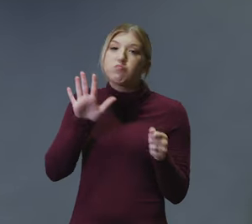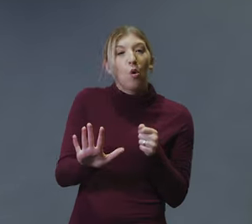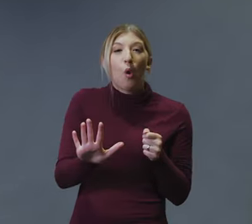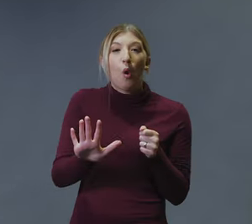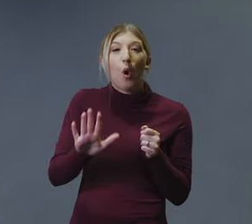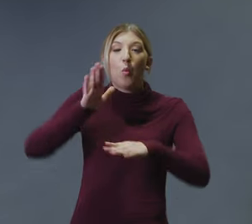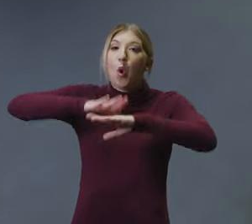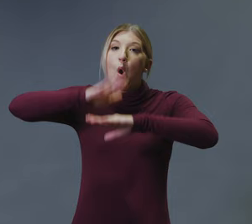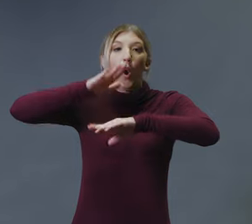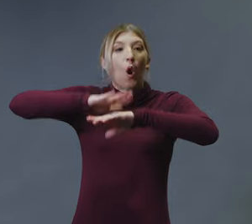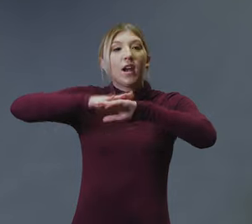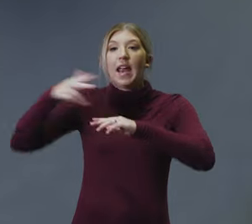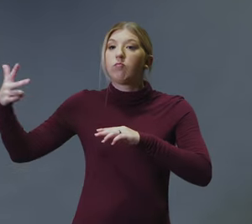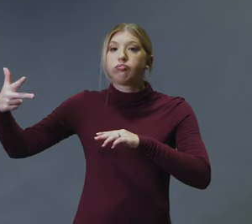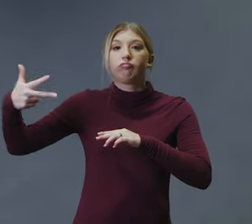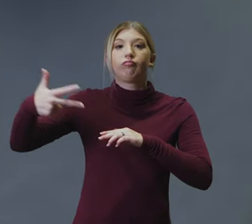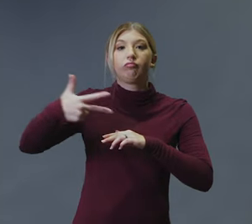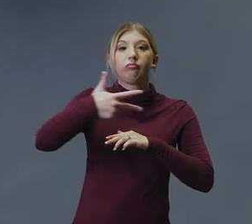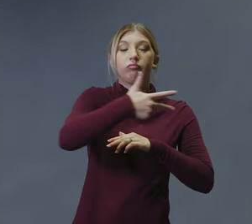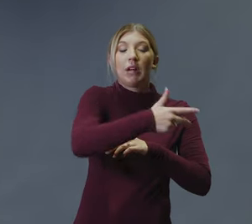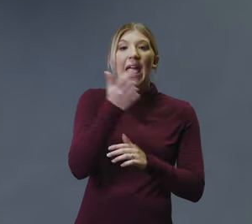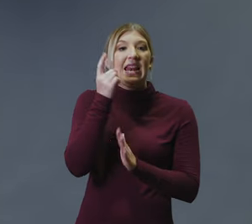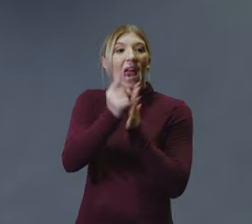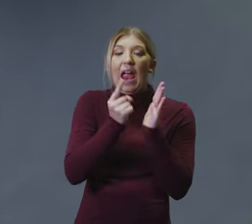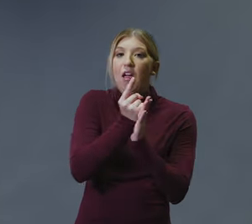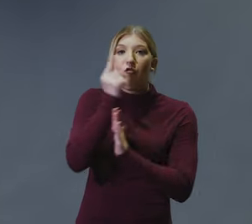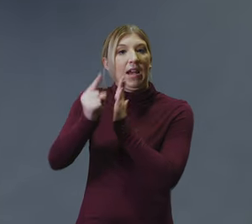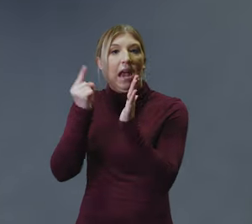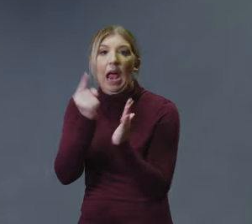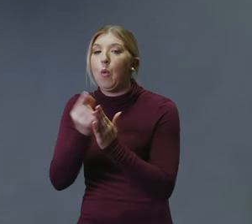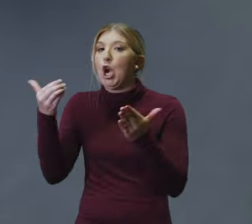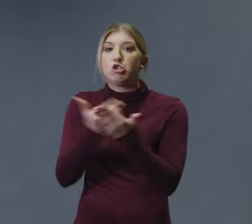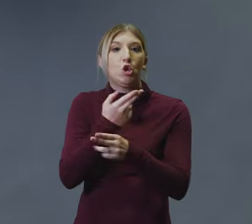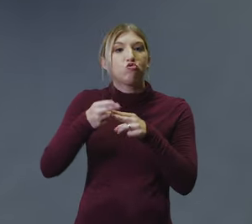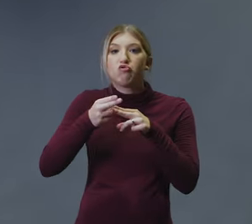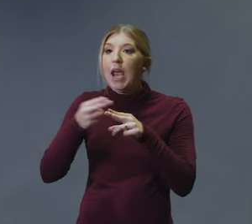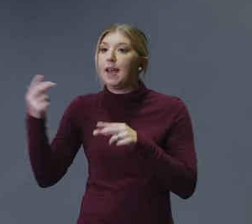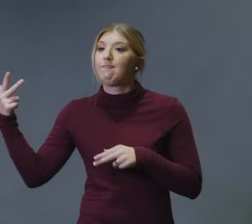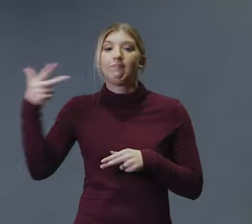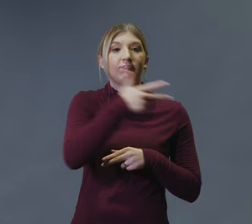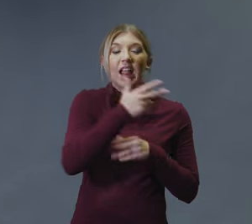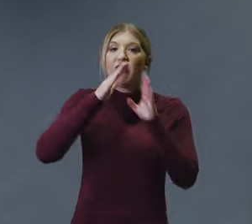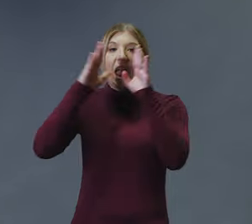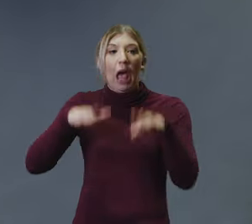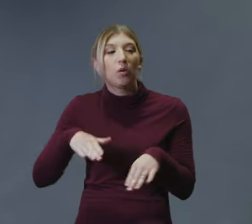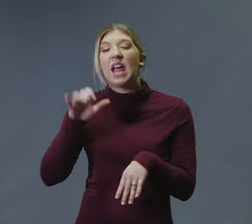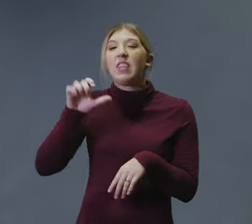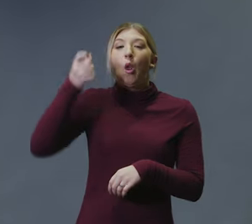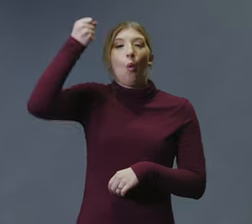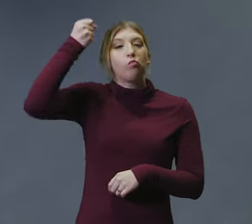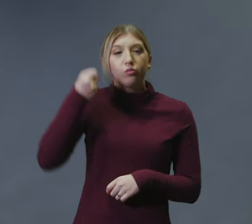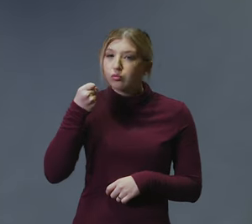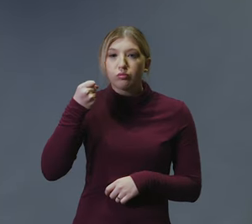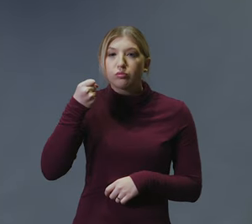They're pulling that thing down. And literally every hour there would be a train coming by our house and they would just blow on that horn